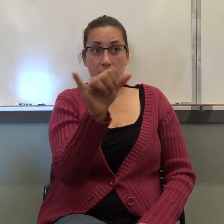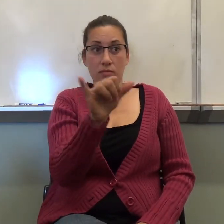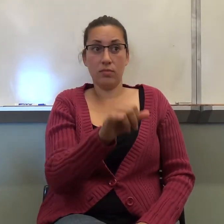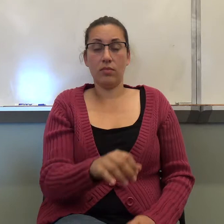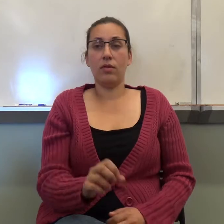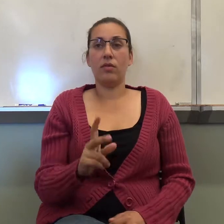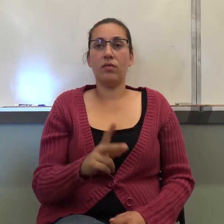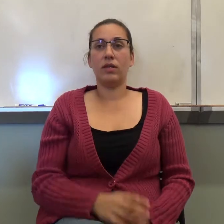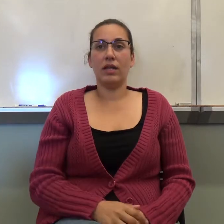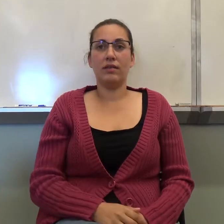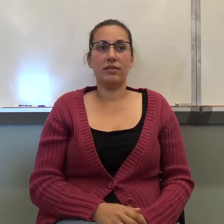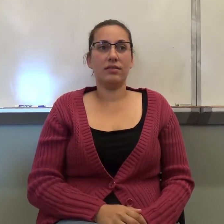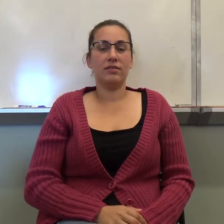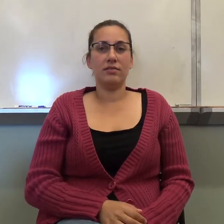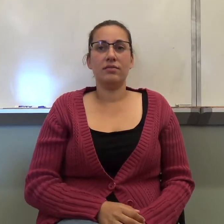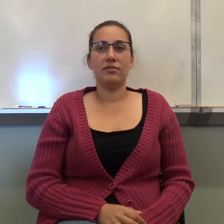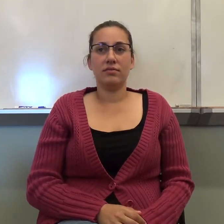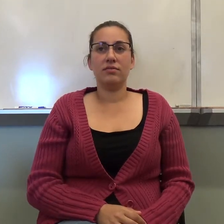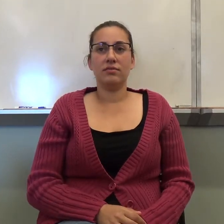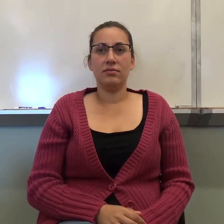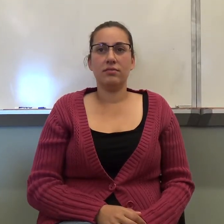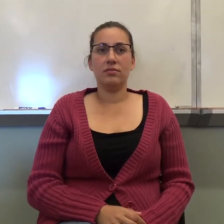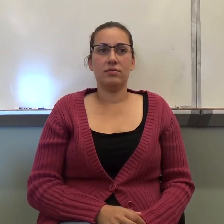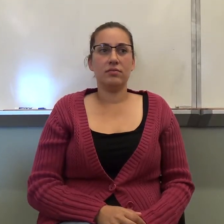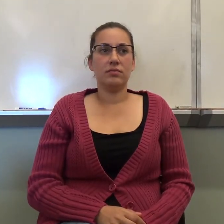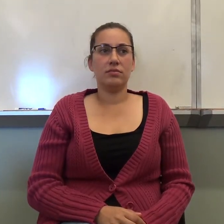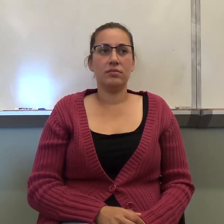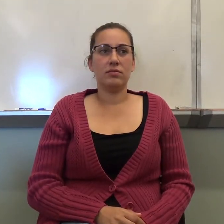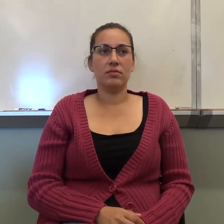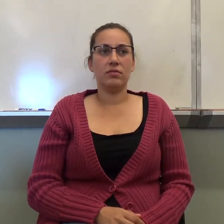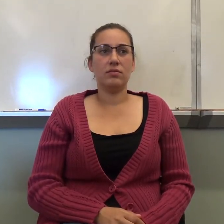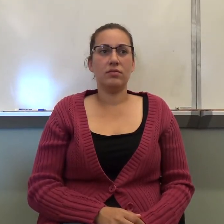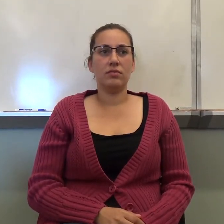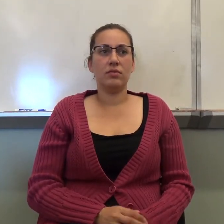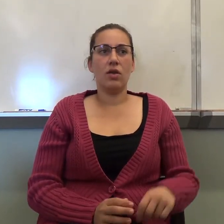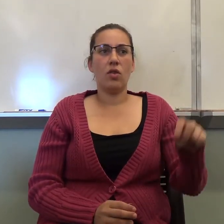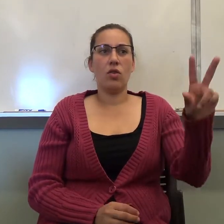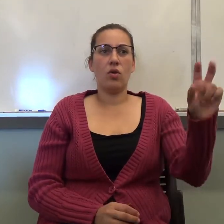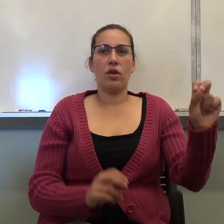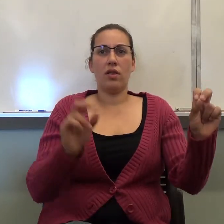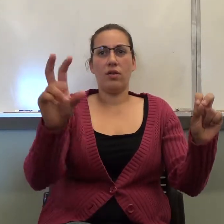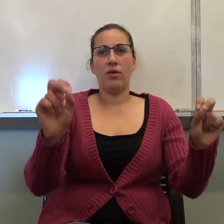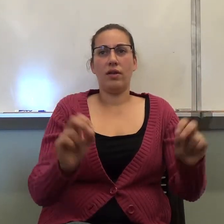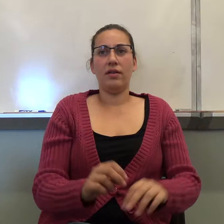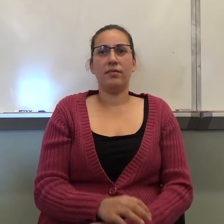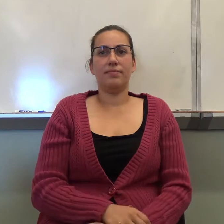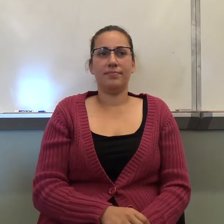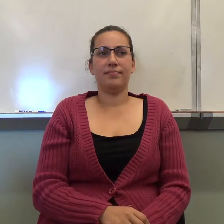true. There's a lot going on there. However, now we get to the easy